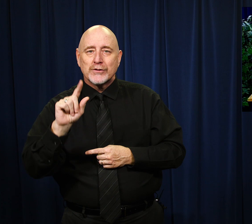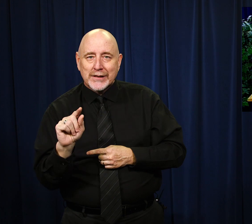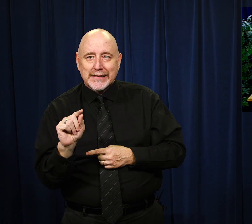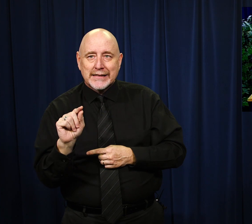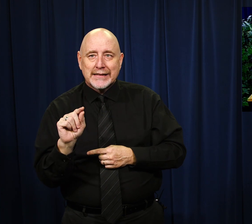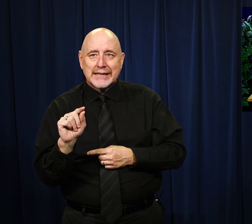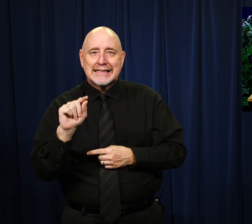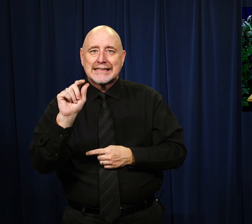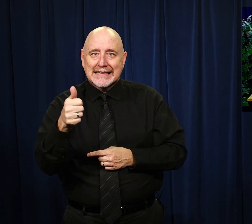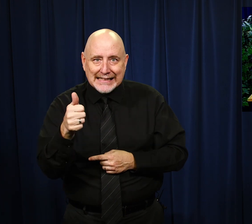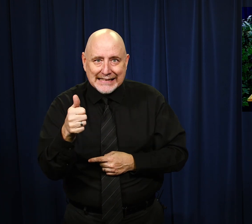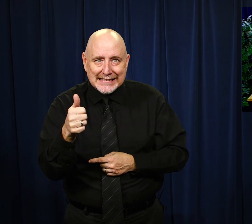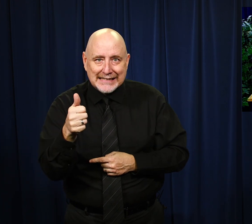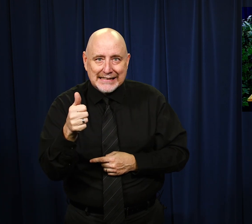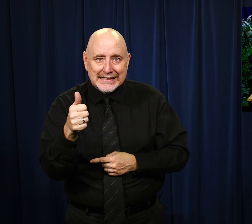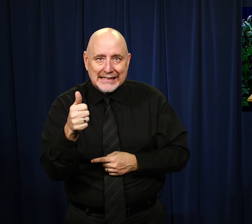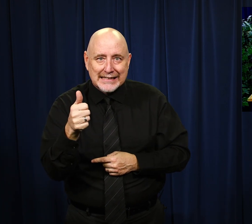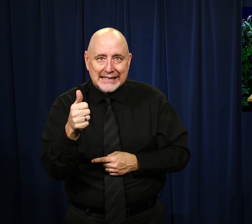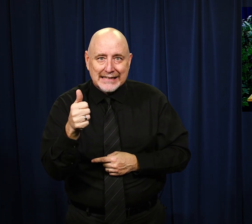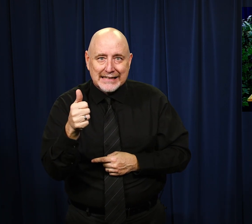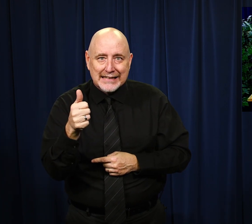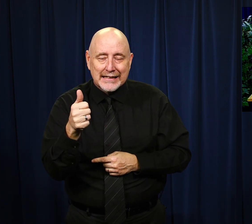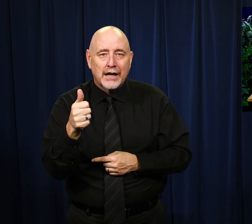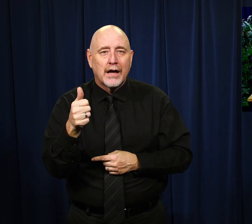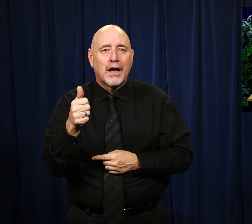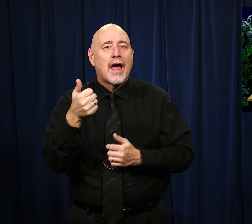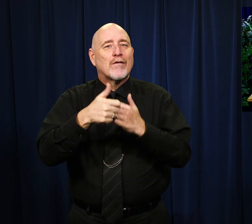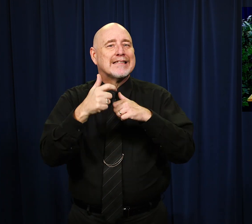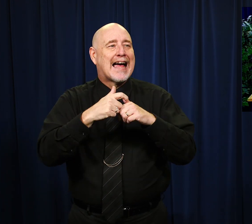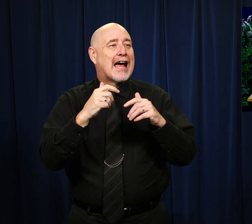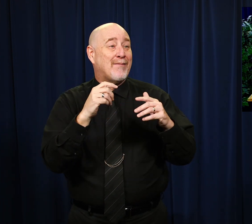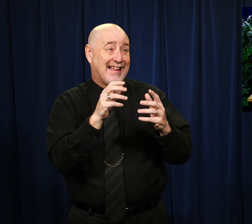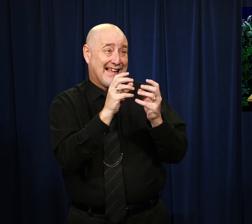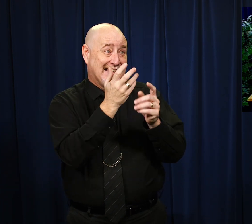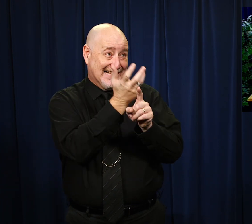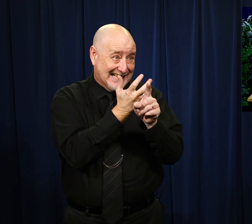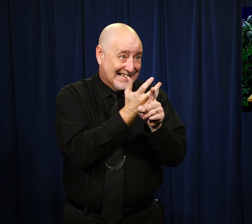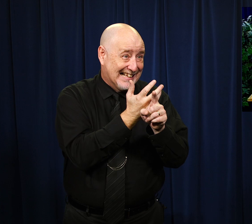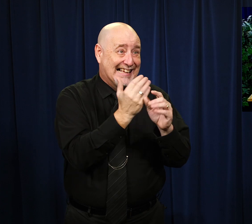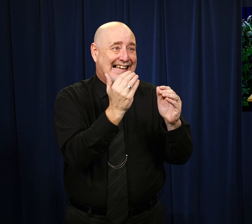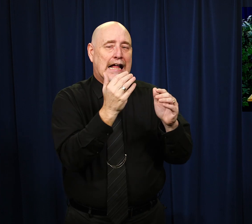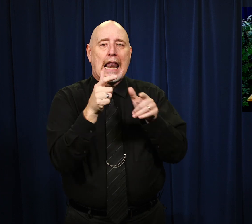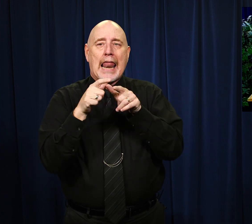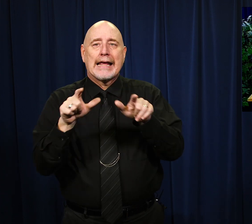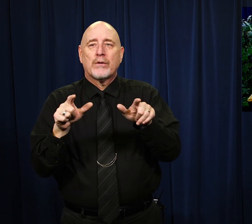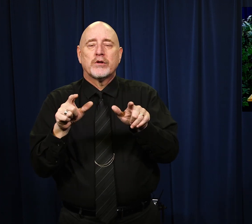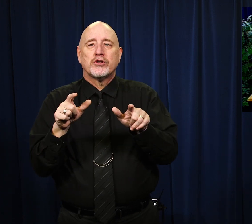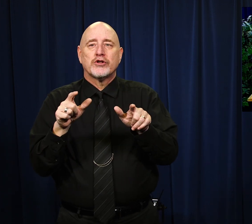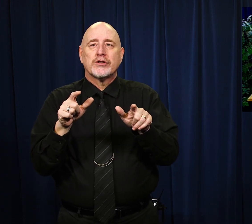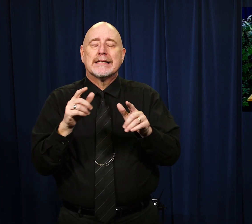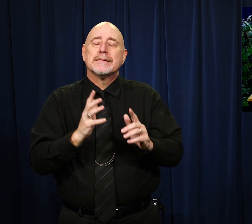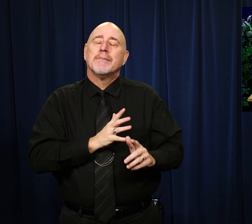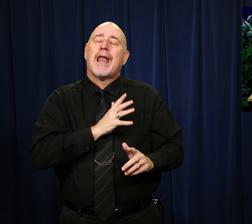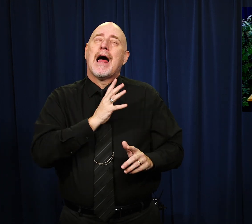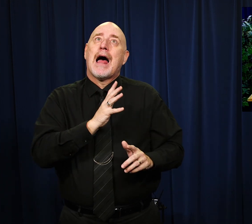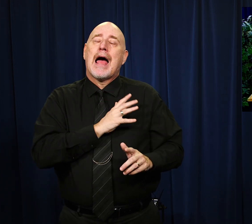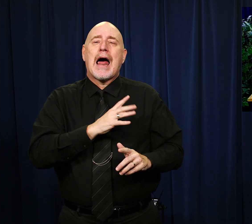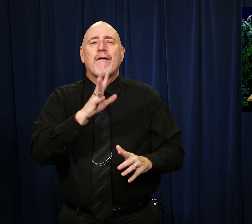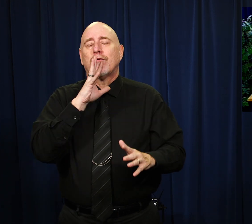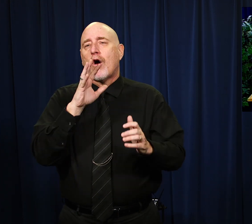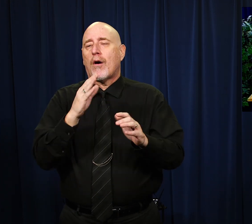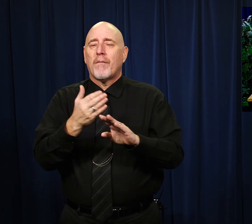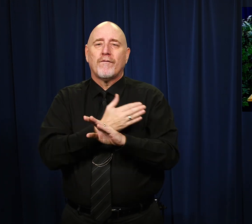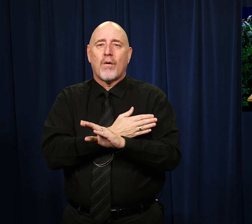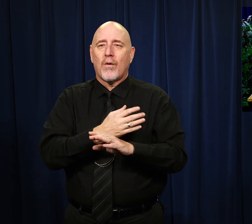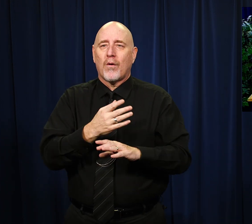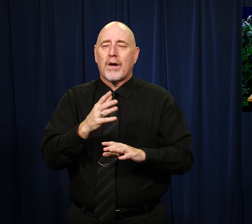20, 10. Each time he keeps, and his language is so polite. Now, I have spoken before.